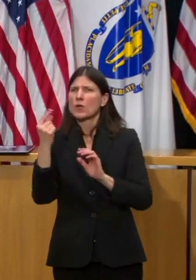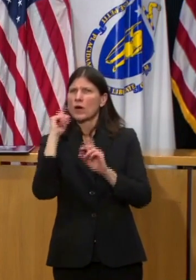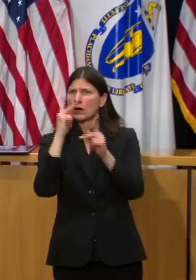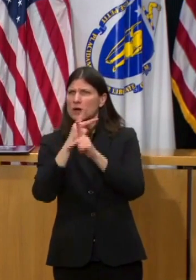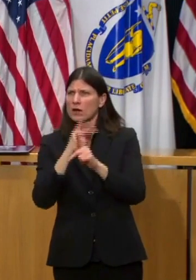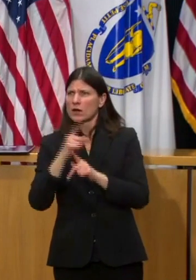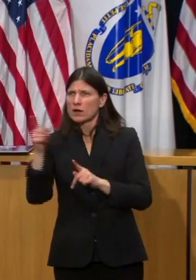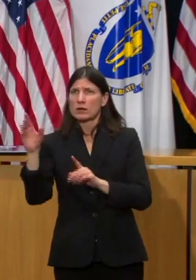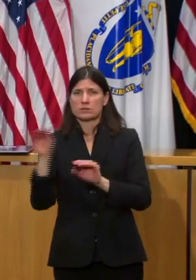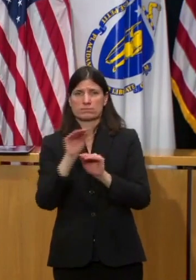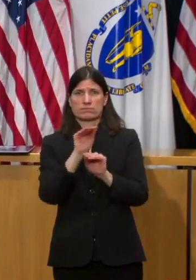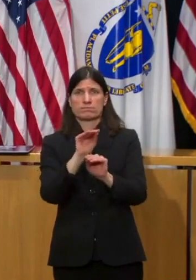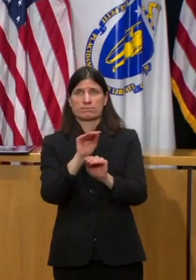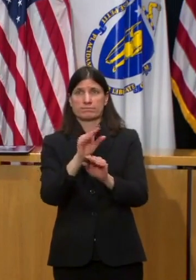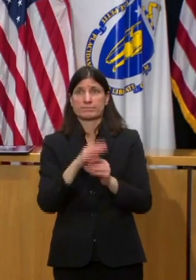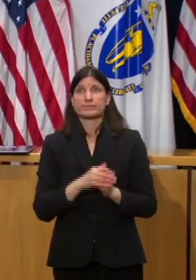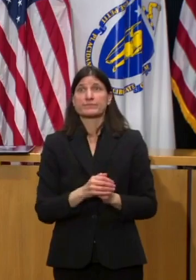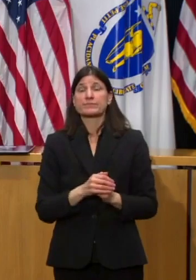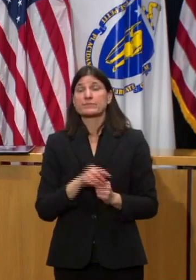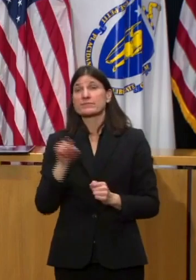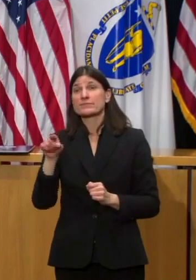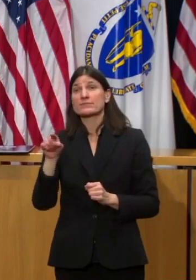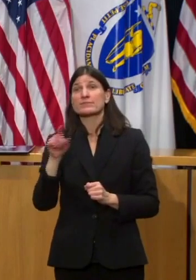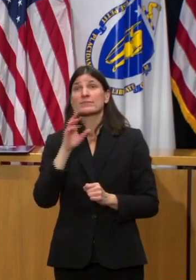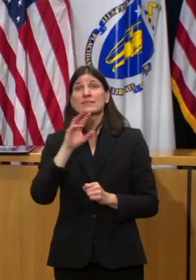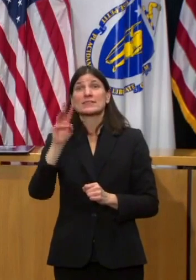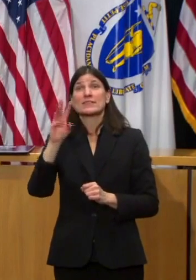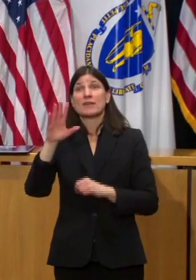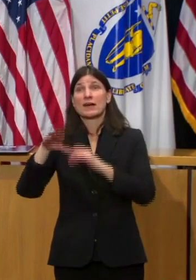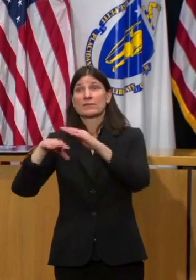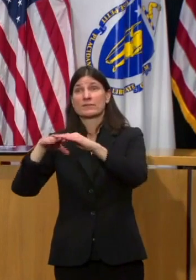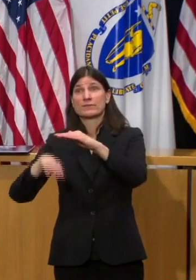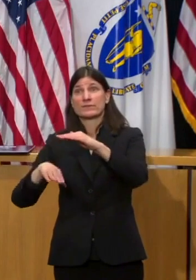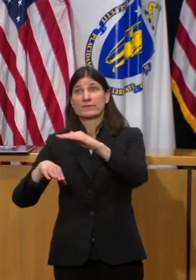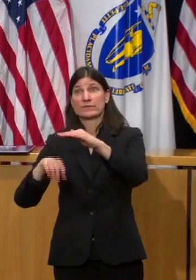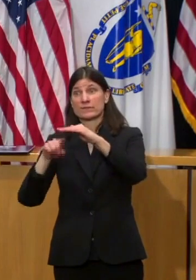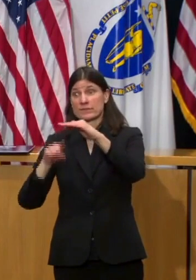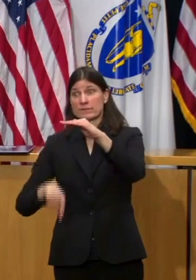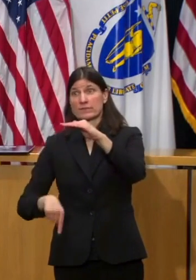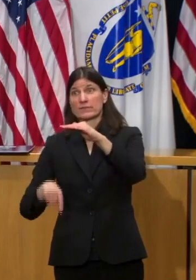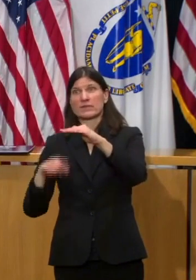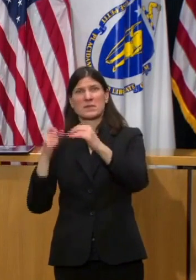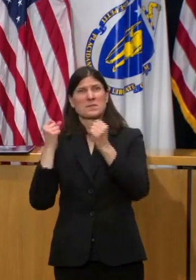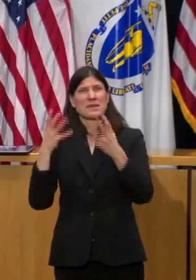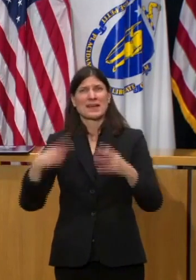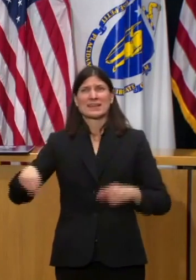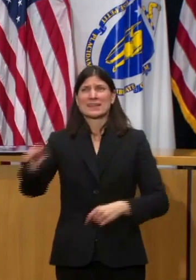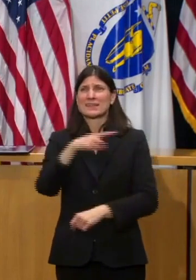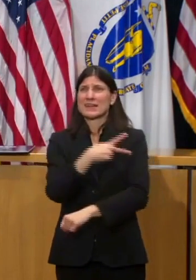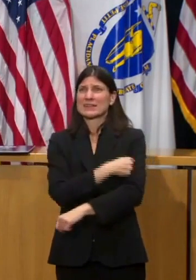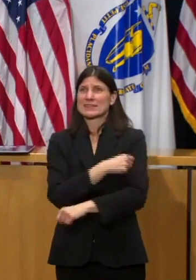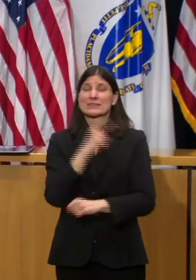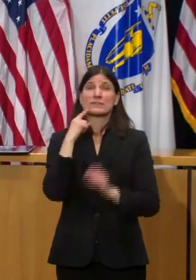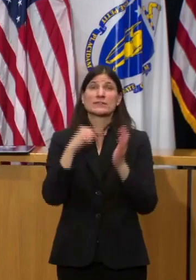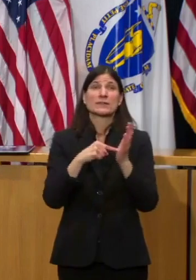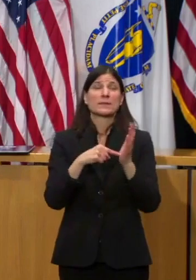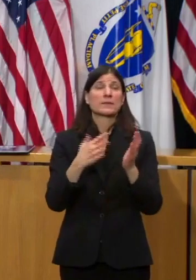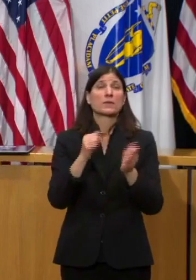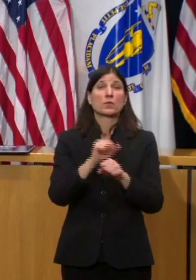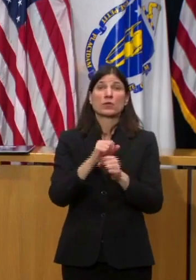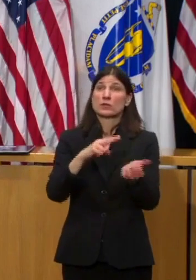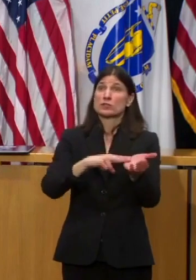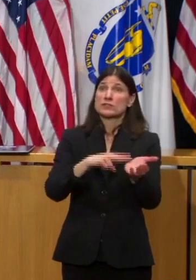people who are between the ages of 30 and 40 who work in, you know, group homes and work